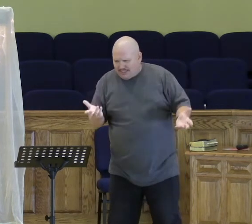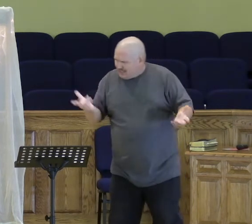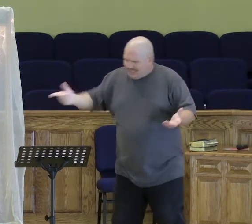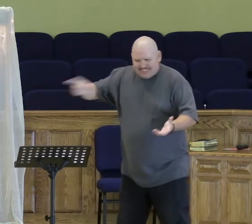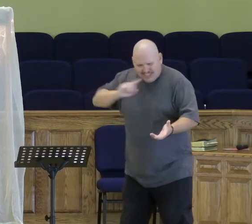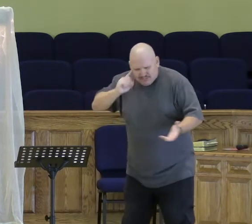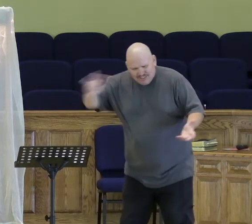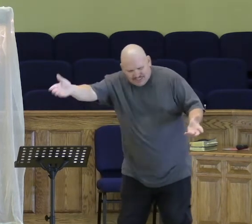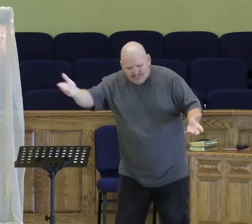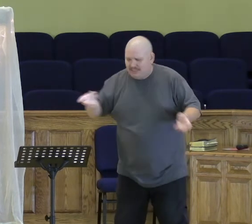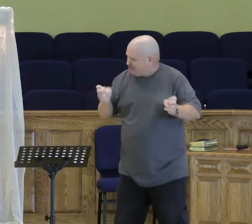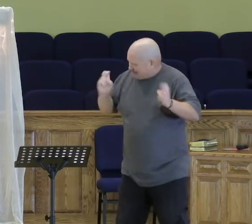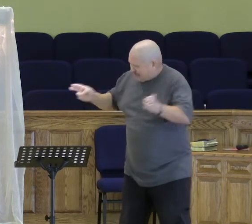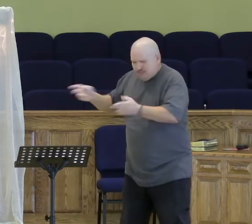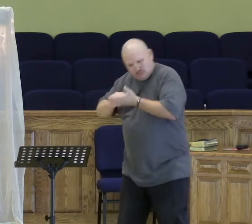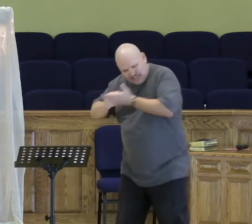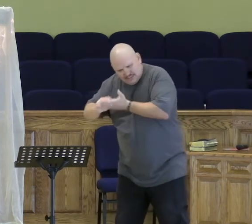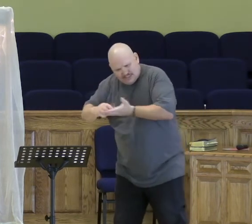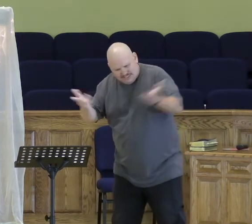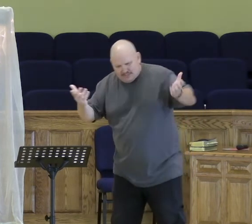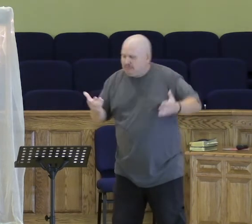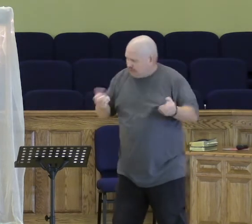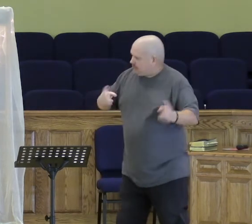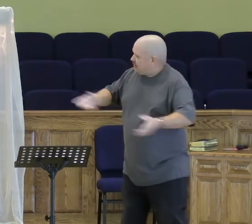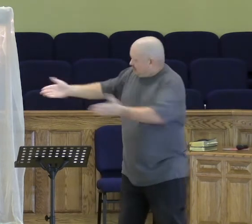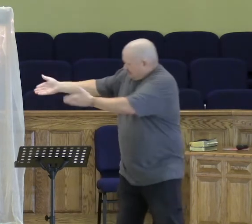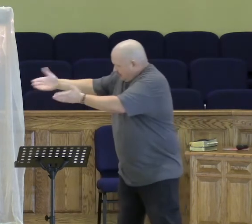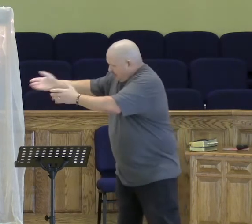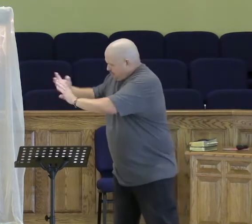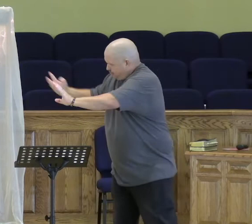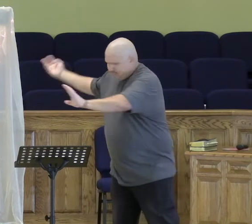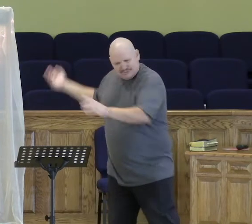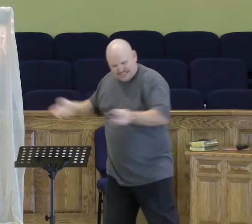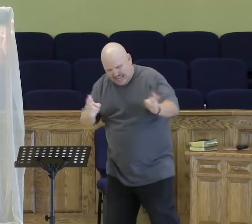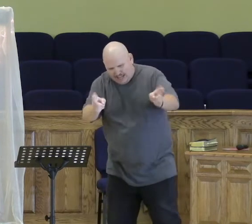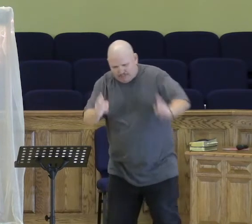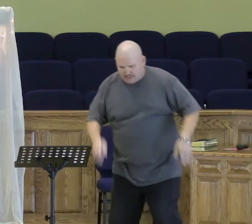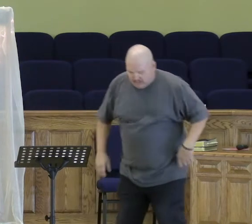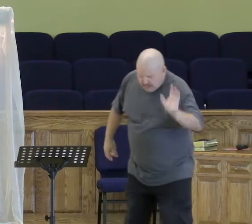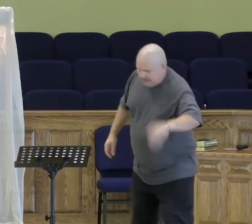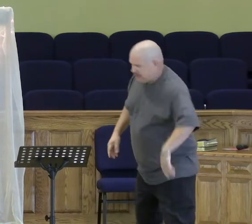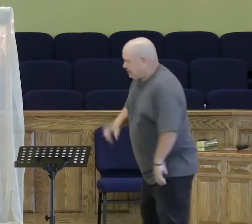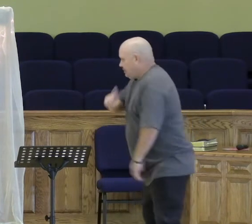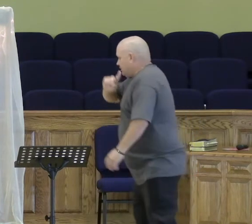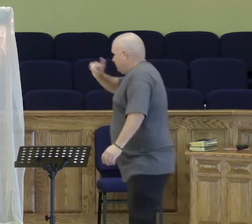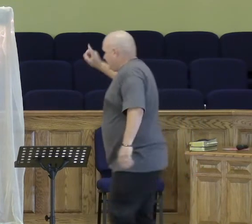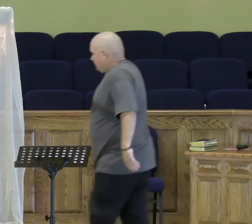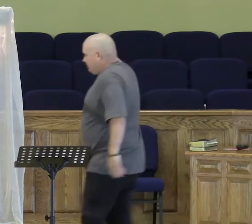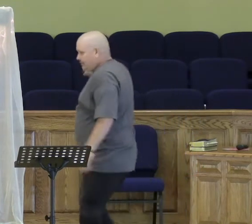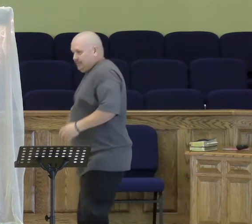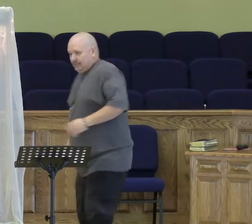We got to hurry it up. We got to catch it up. Be careful. Next time, you know, the deaf man, you know, use a pen and paper, da da da, whatever, trying to educate the lady. He